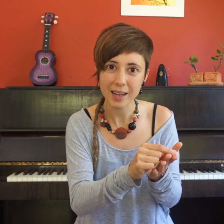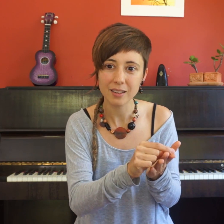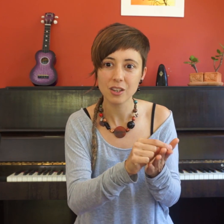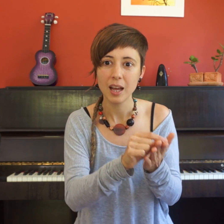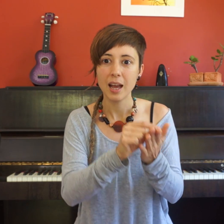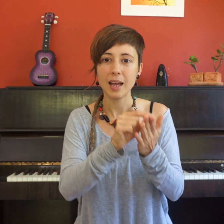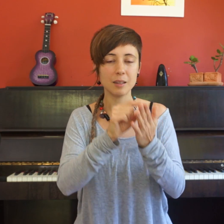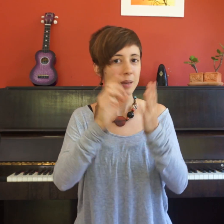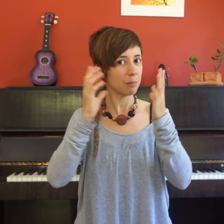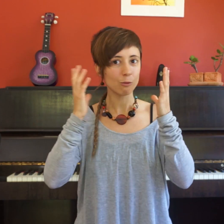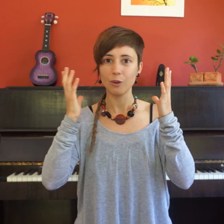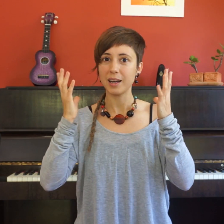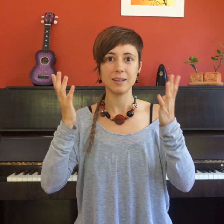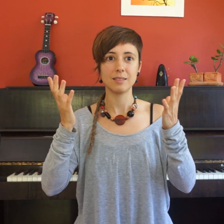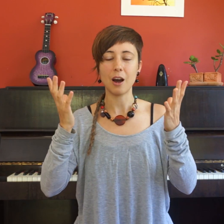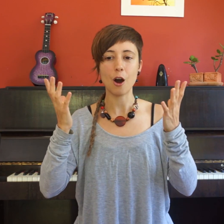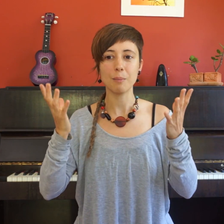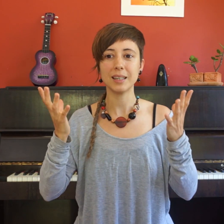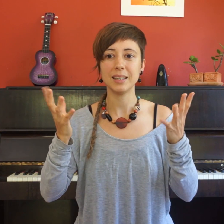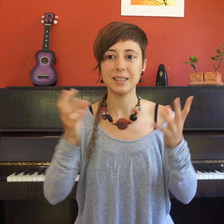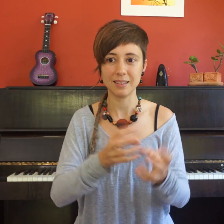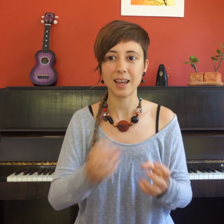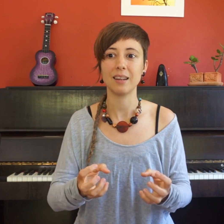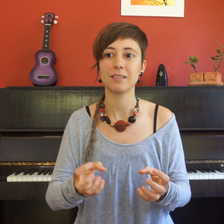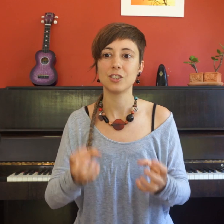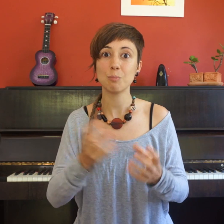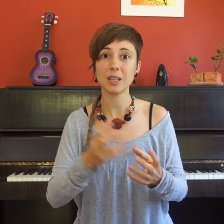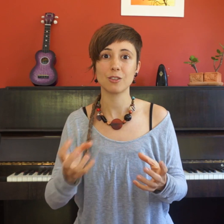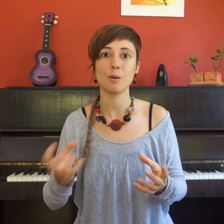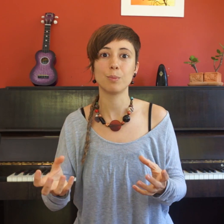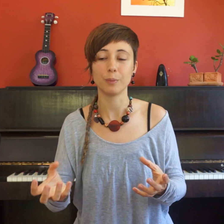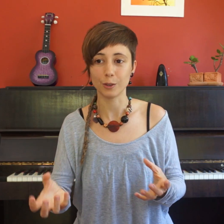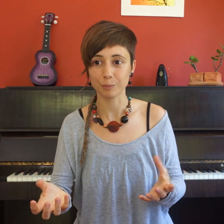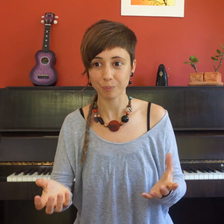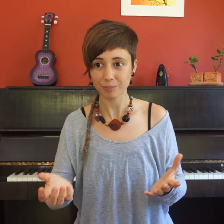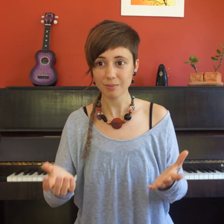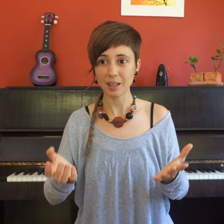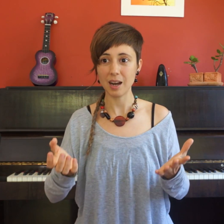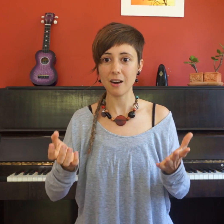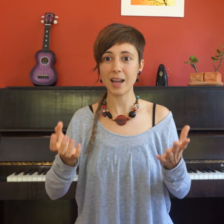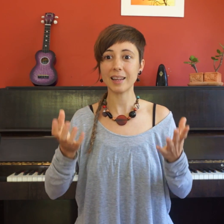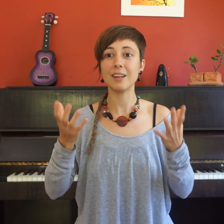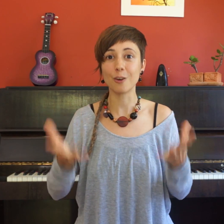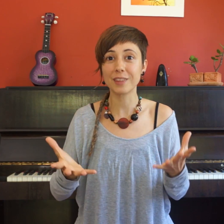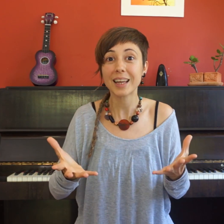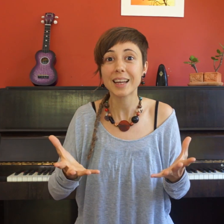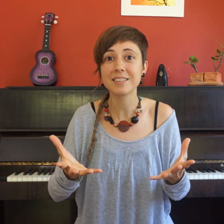page. And it made me realize how many details she picks up on. And I love that I can